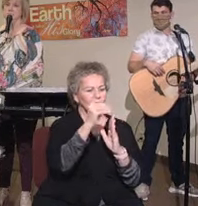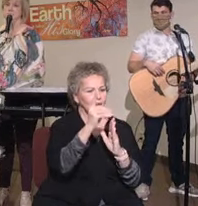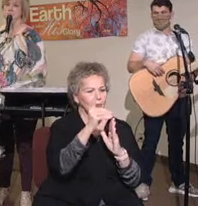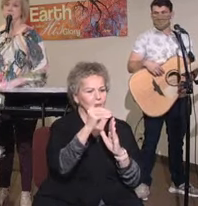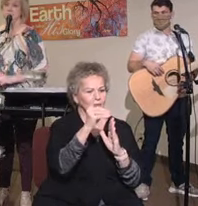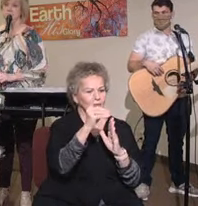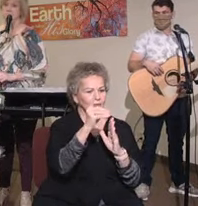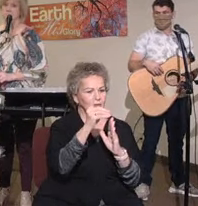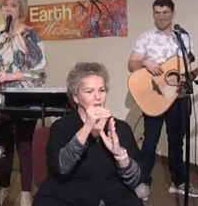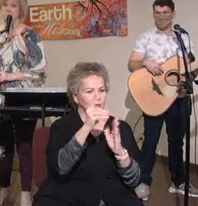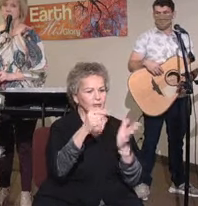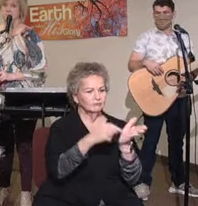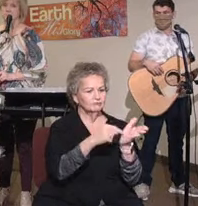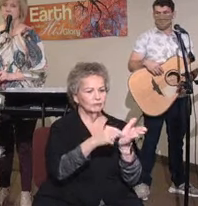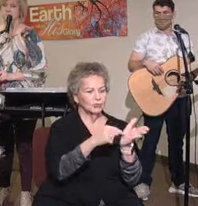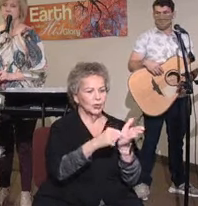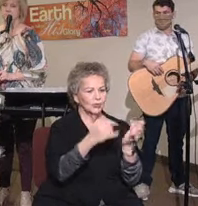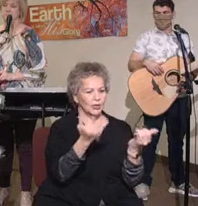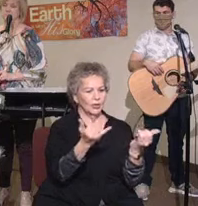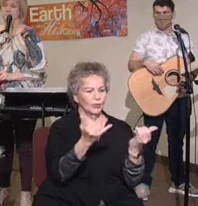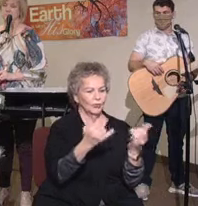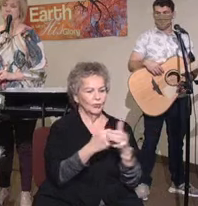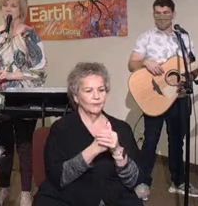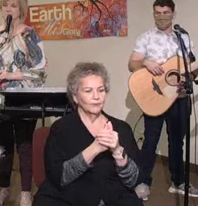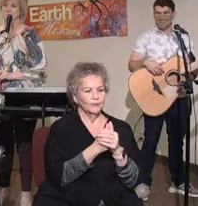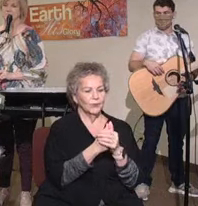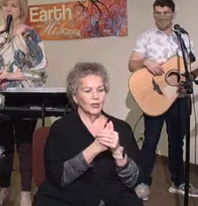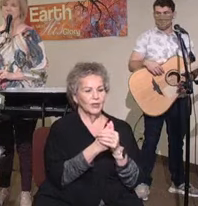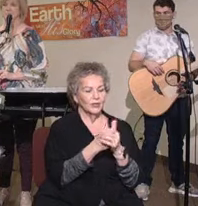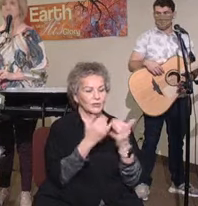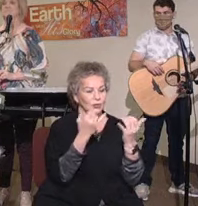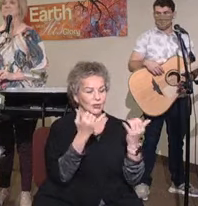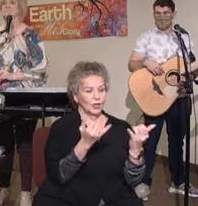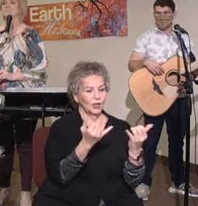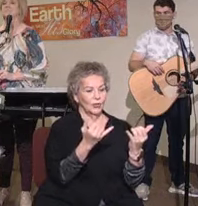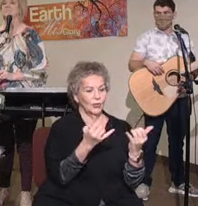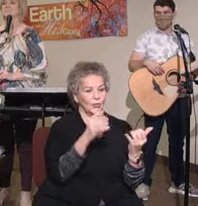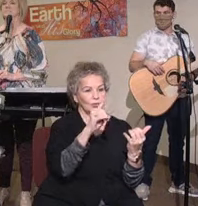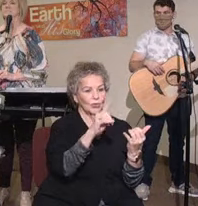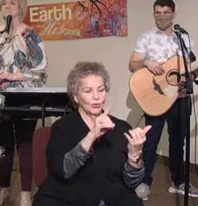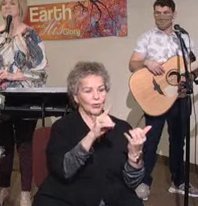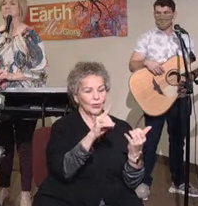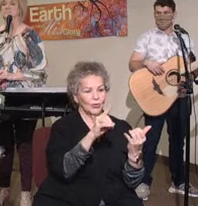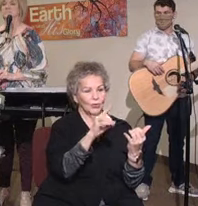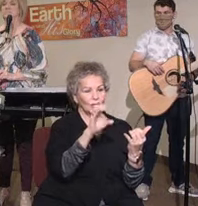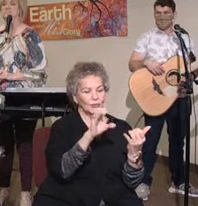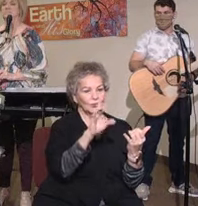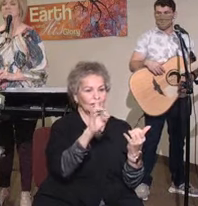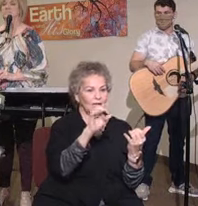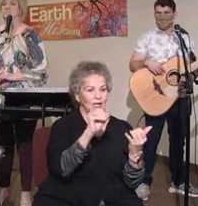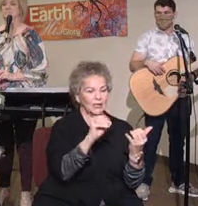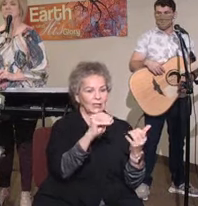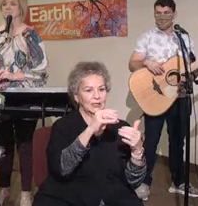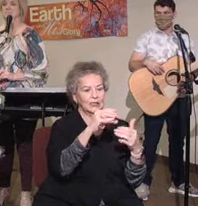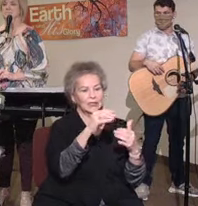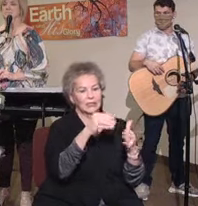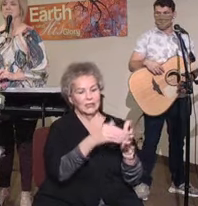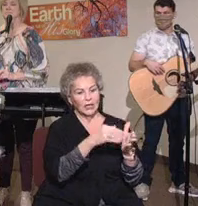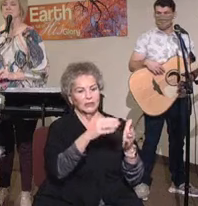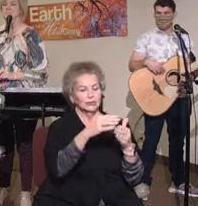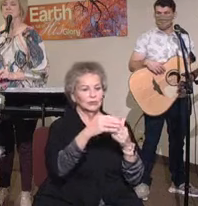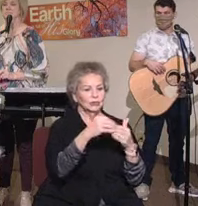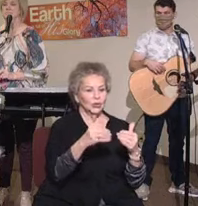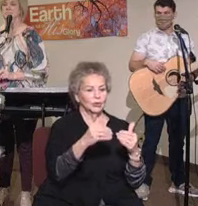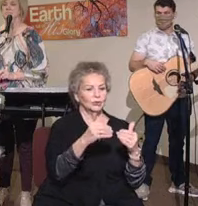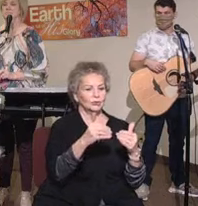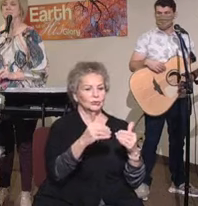now. So we were $180,000 over budget. Now we're another $40,000 over